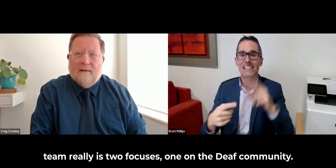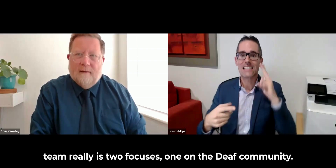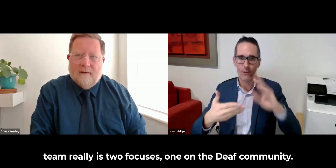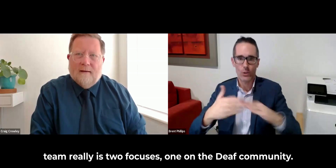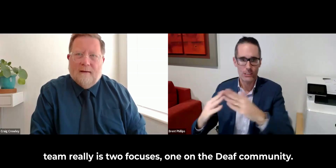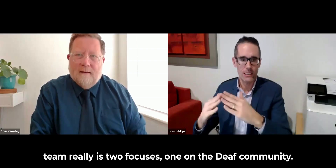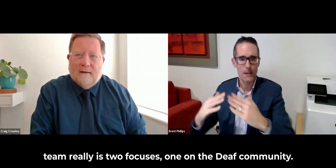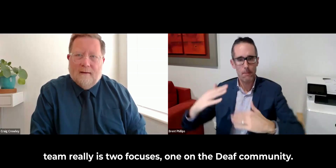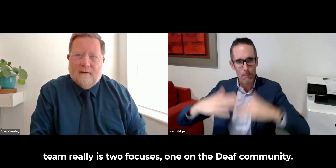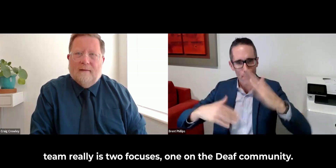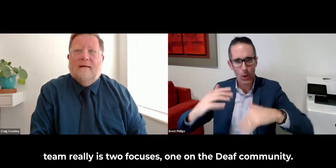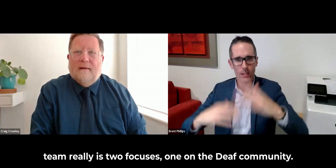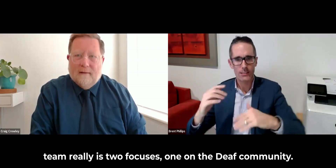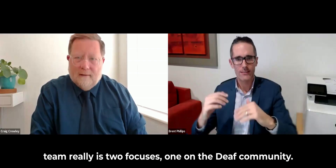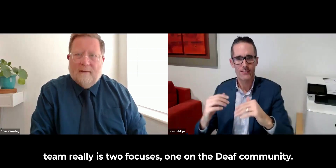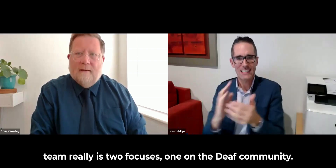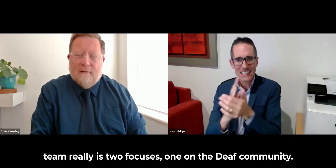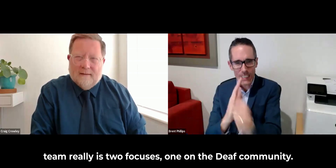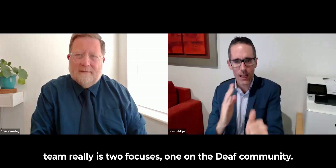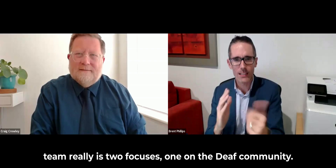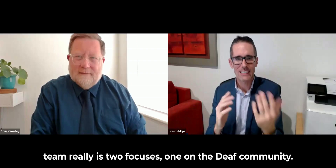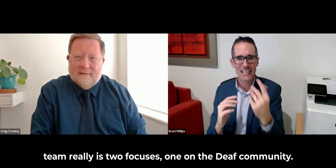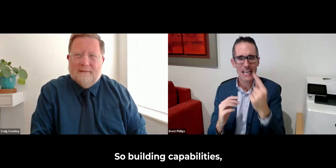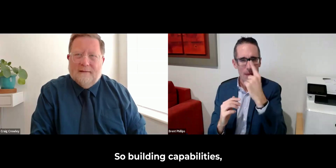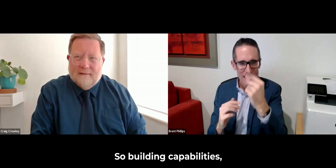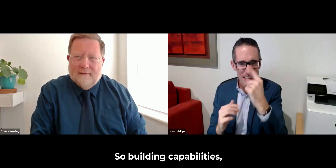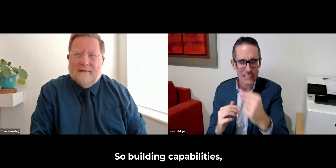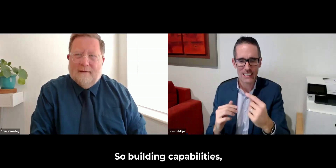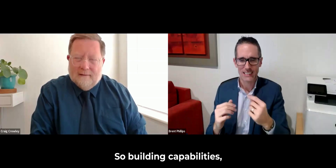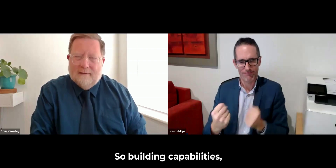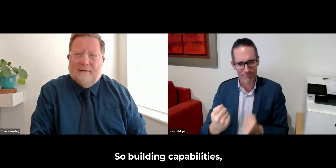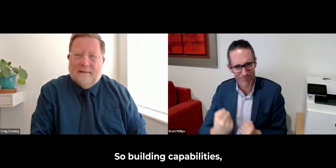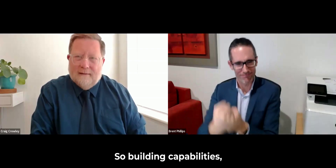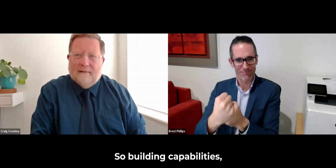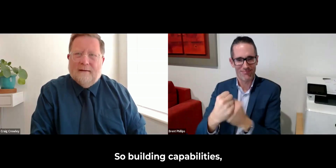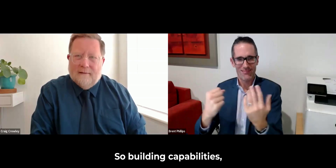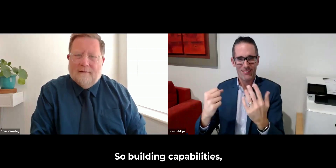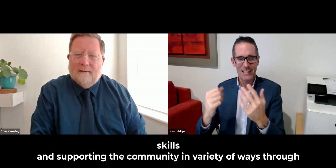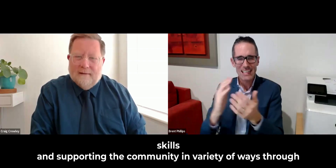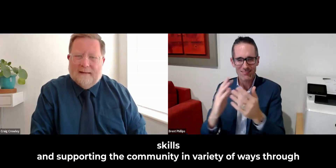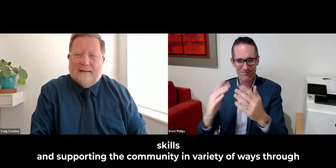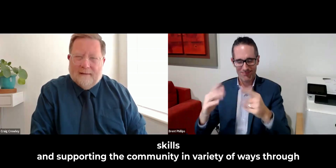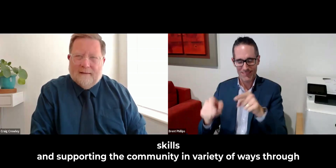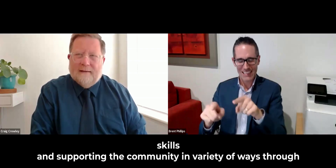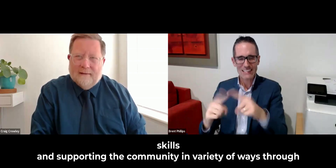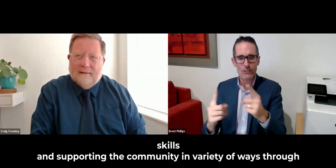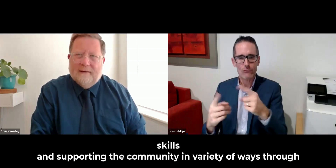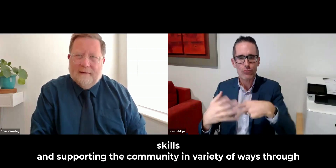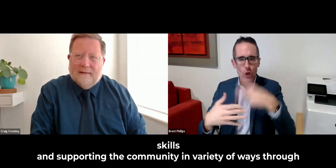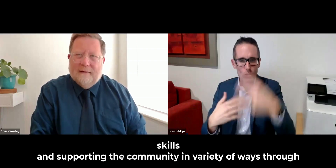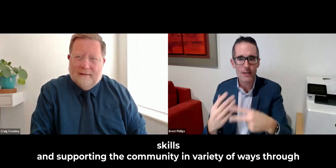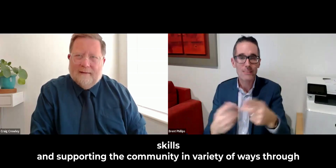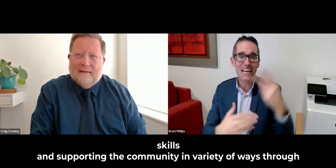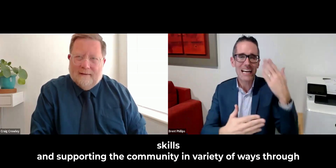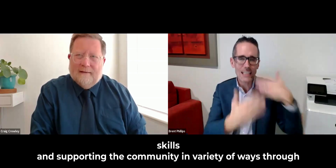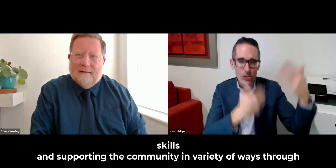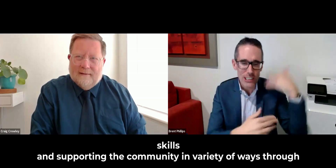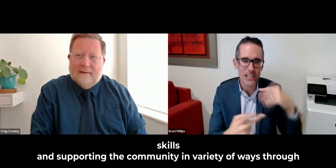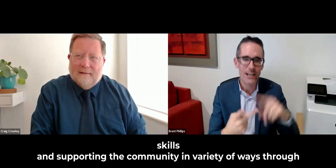really is two focuses: one on the deaf community, so building capabilities, skills, and supporting the community in a variety of